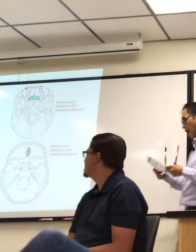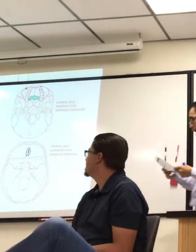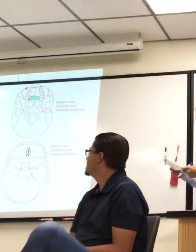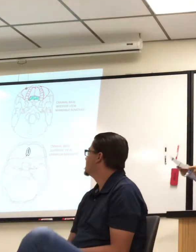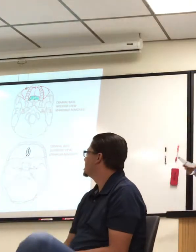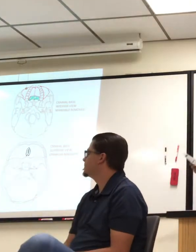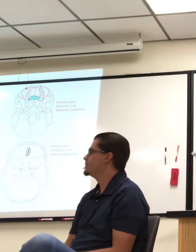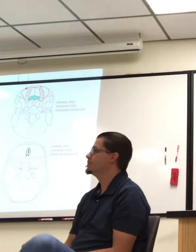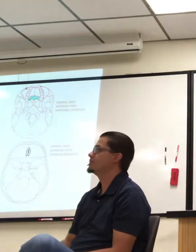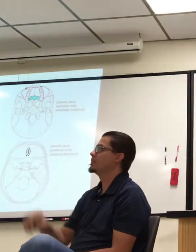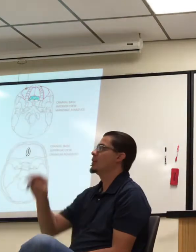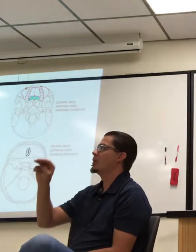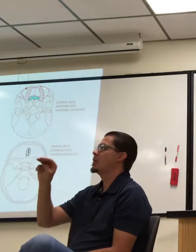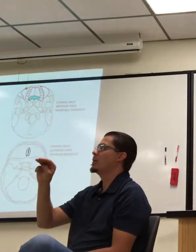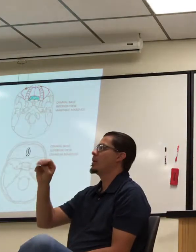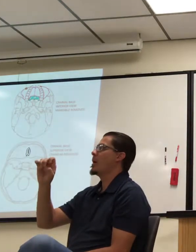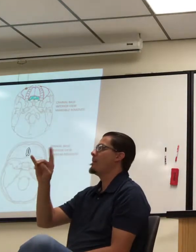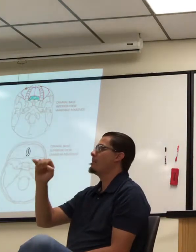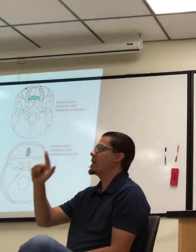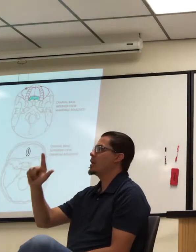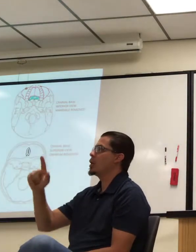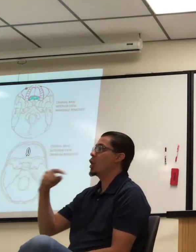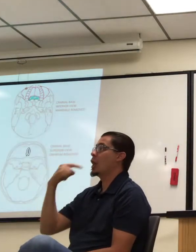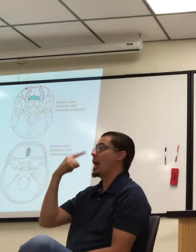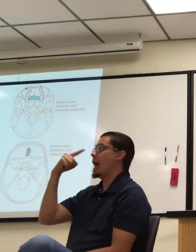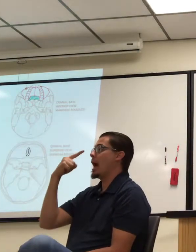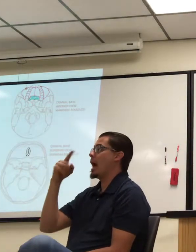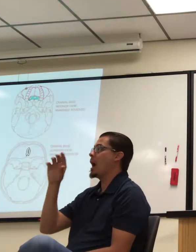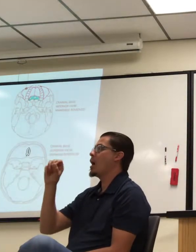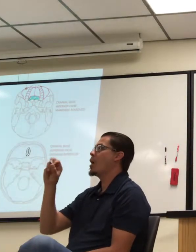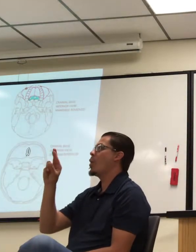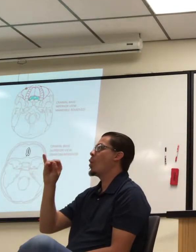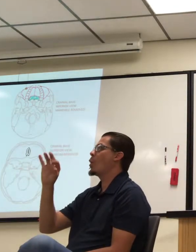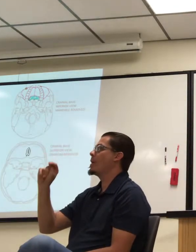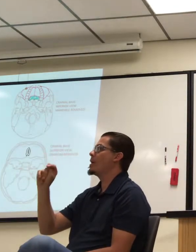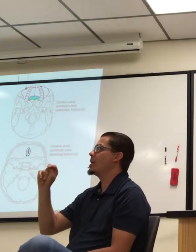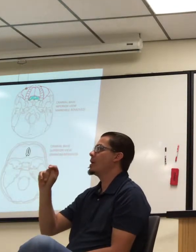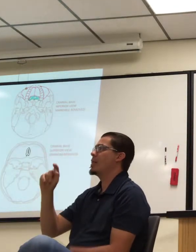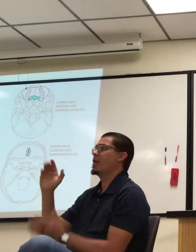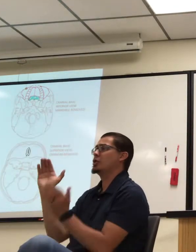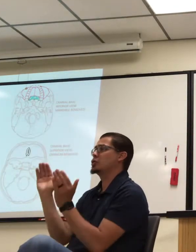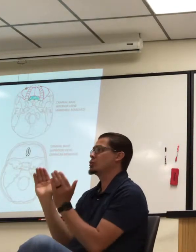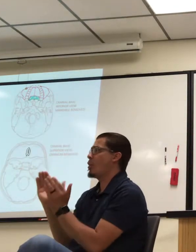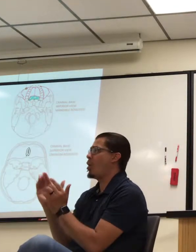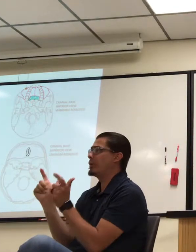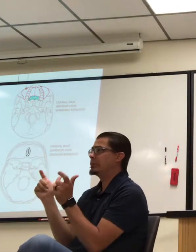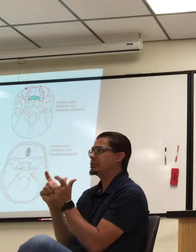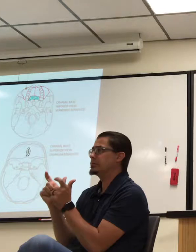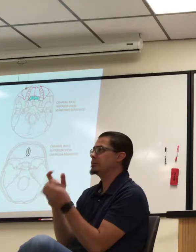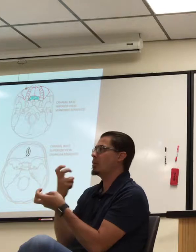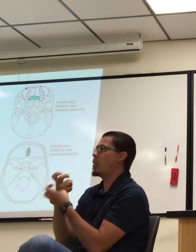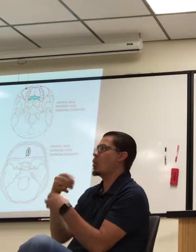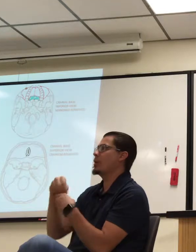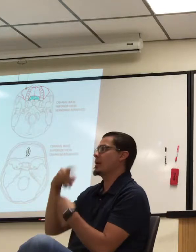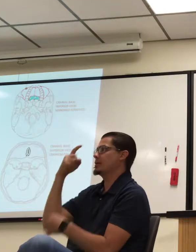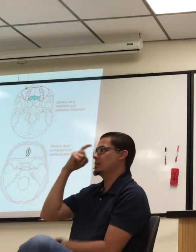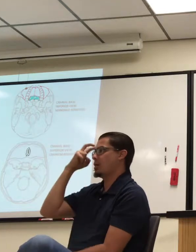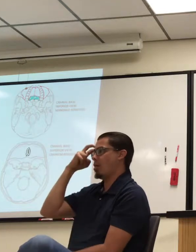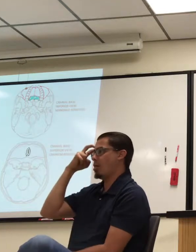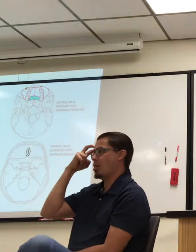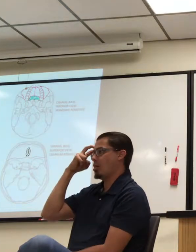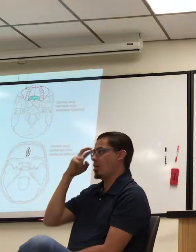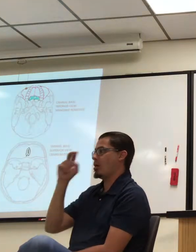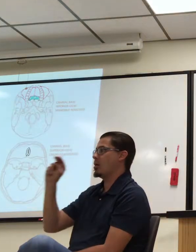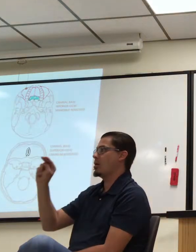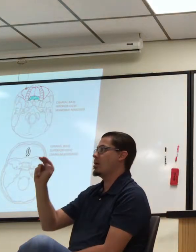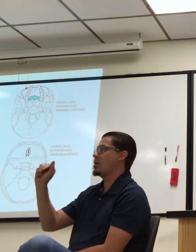Medial eye orbit. That's where you look for the smallest bone of the skull. Your nasal